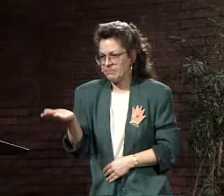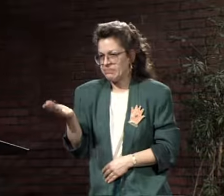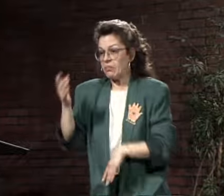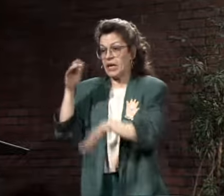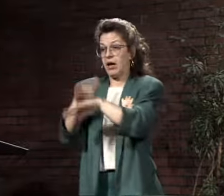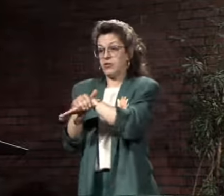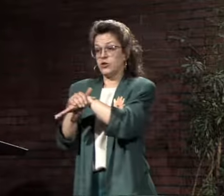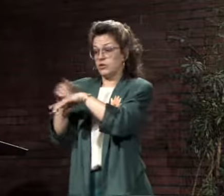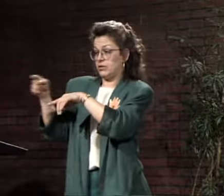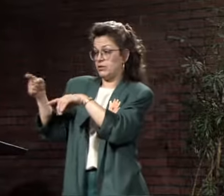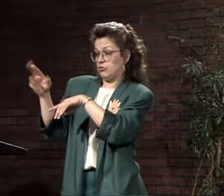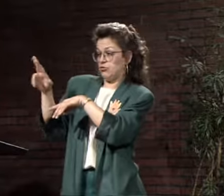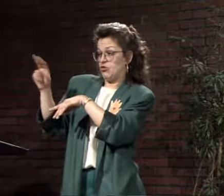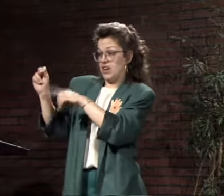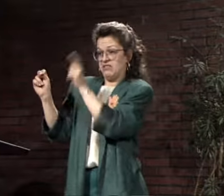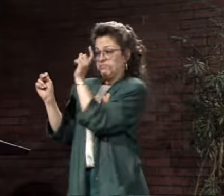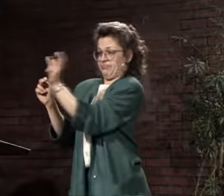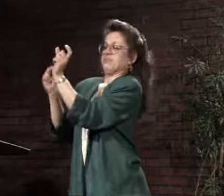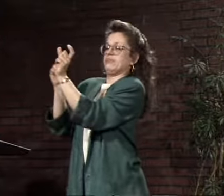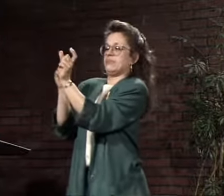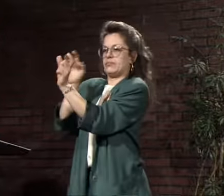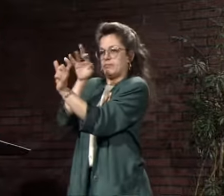for run. The English word run itself